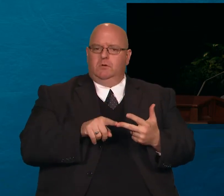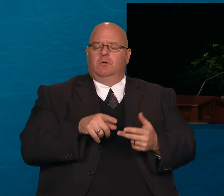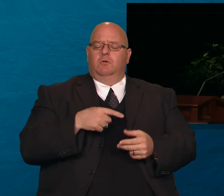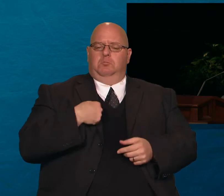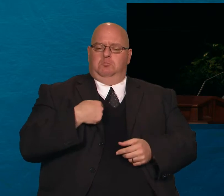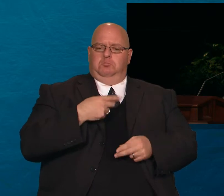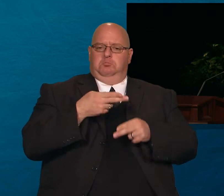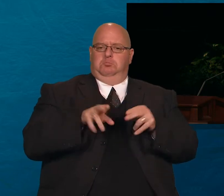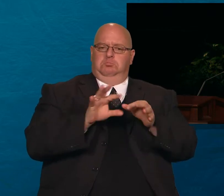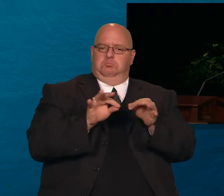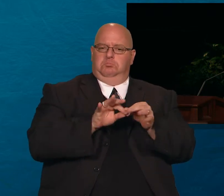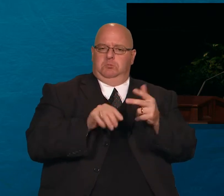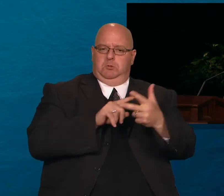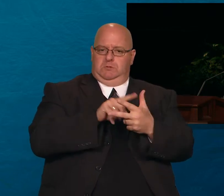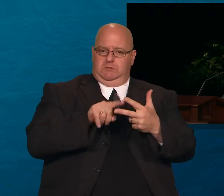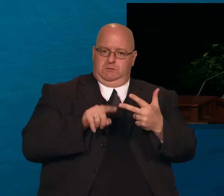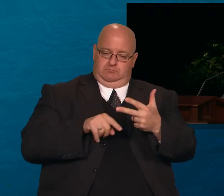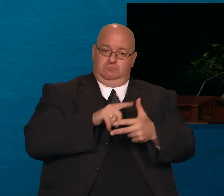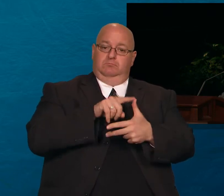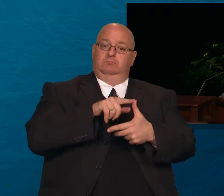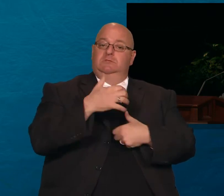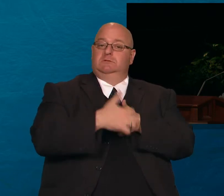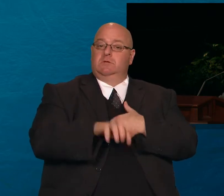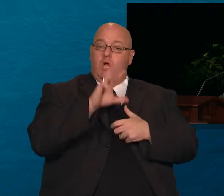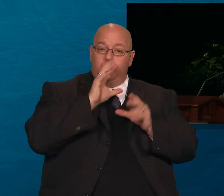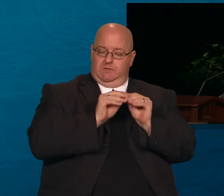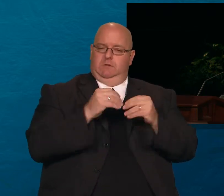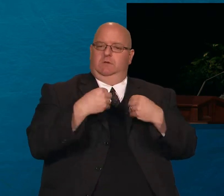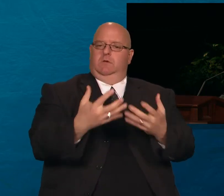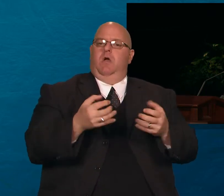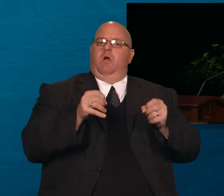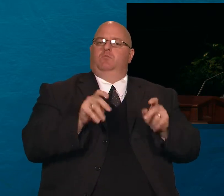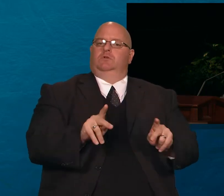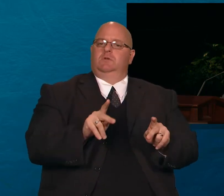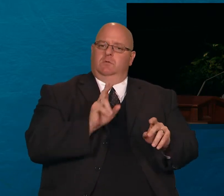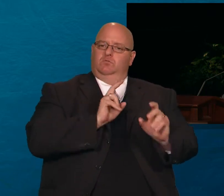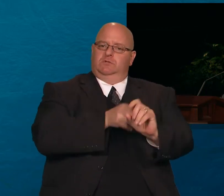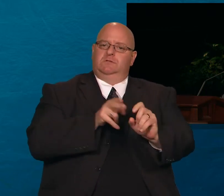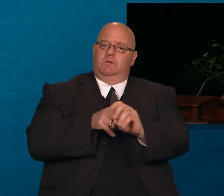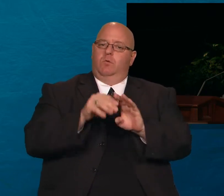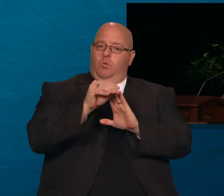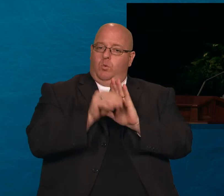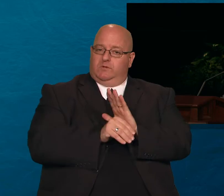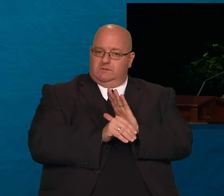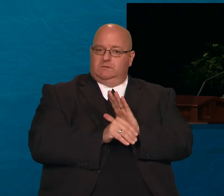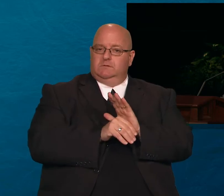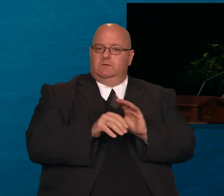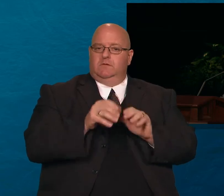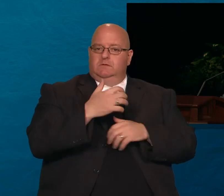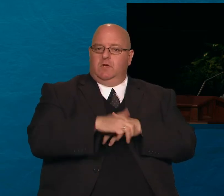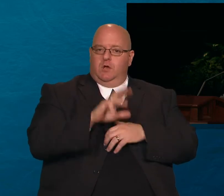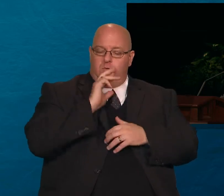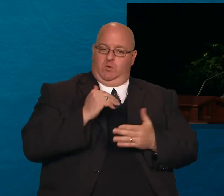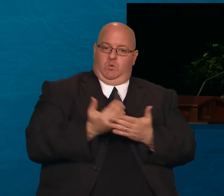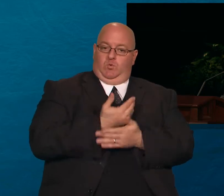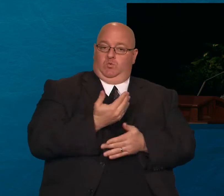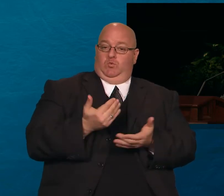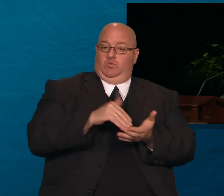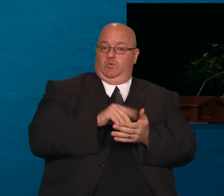these three meetings. Sacrament meeting provides the opportunity to participate in the ordinance of the sacrament.